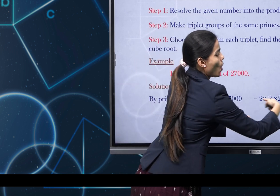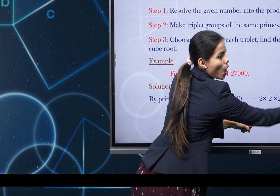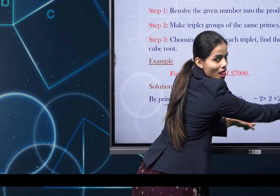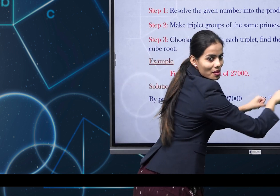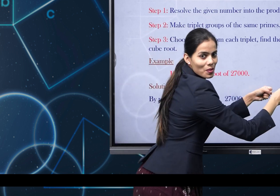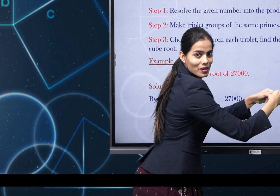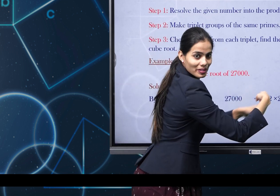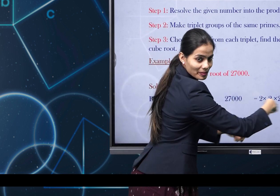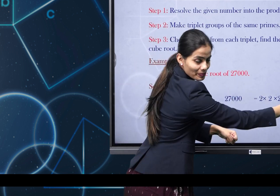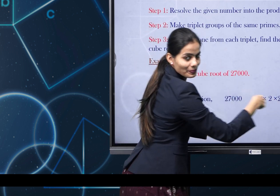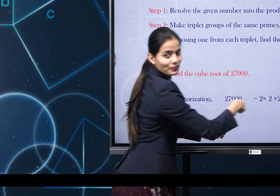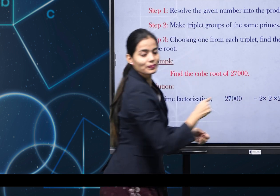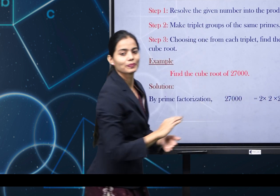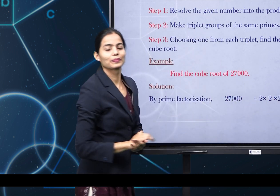5 into 5 into 5.